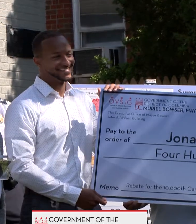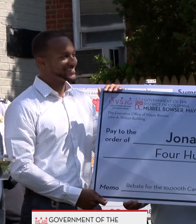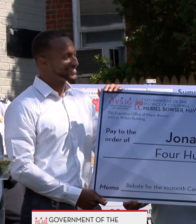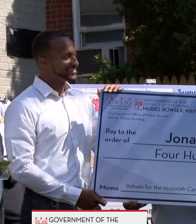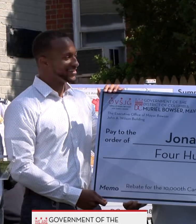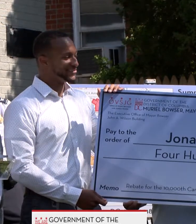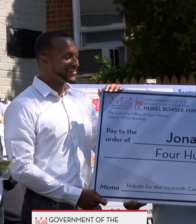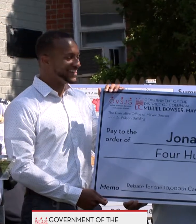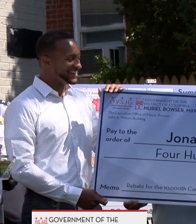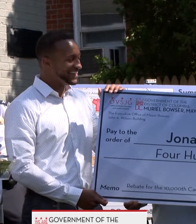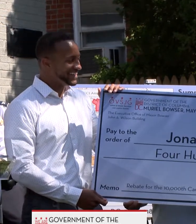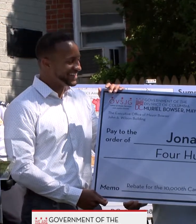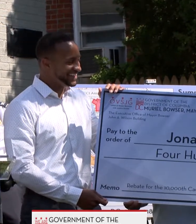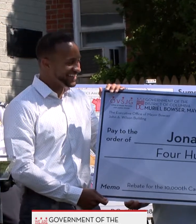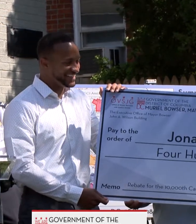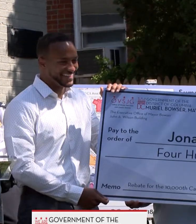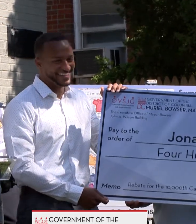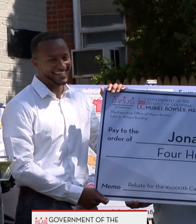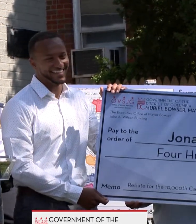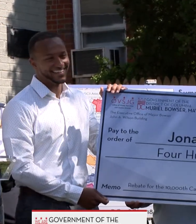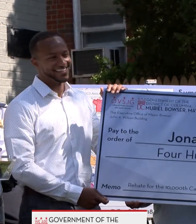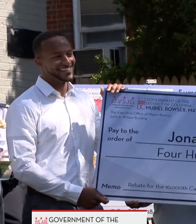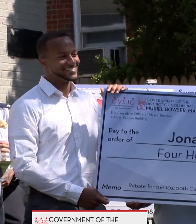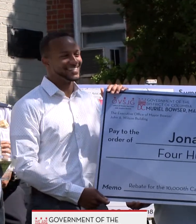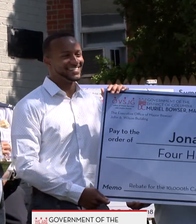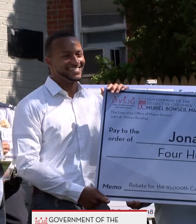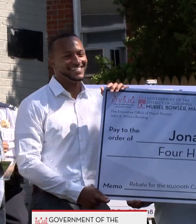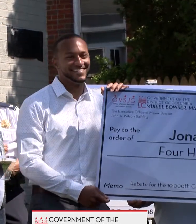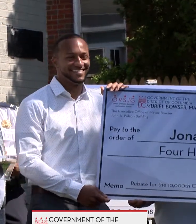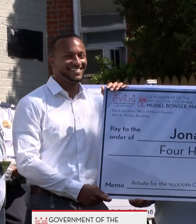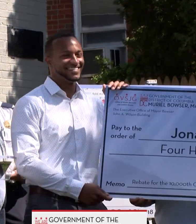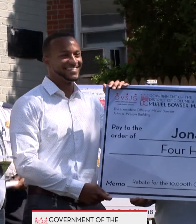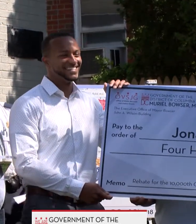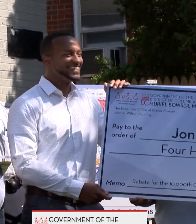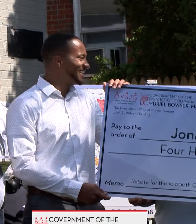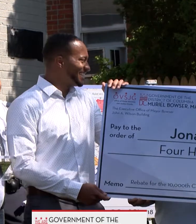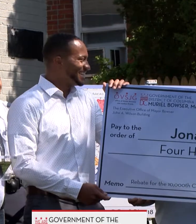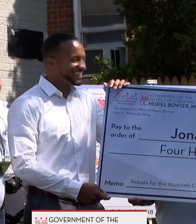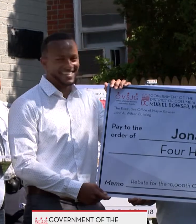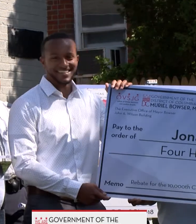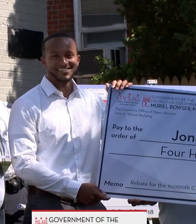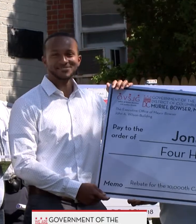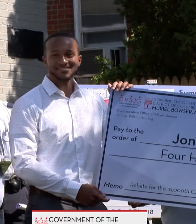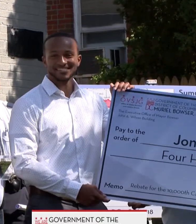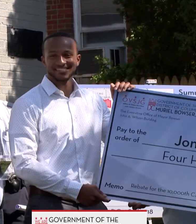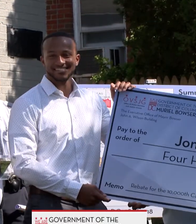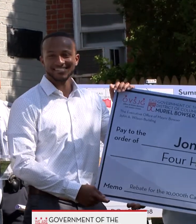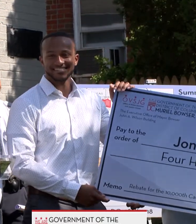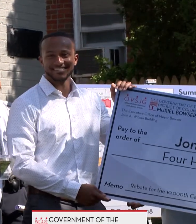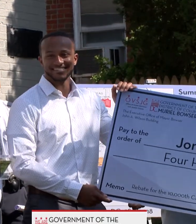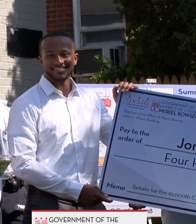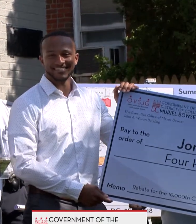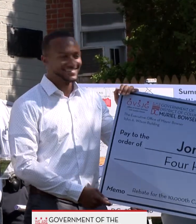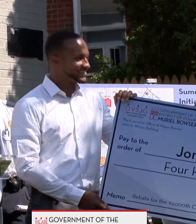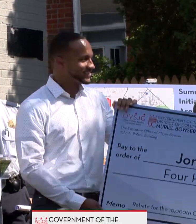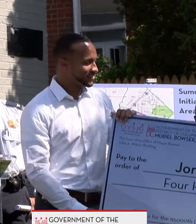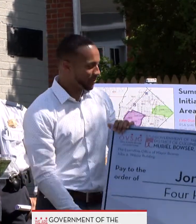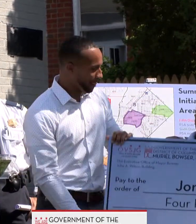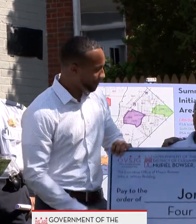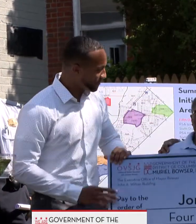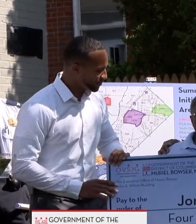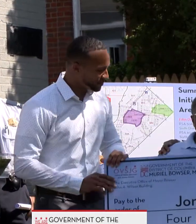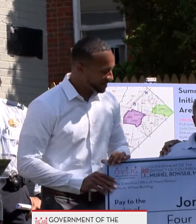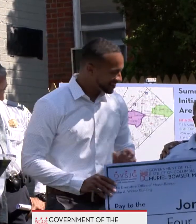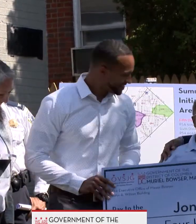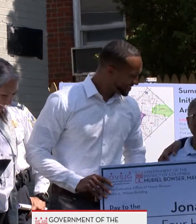Don't spend it all in one place. Right. That's gone. All right, straight ahead, straight ahead. It's gone. Hold up, we gotta let Miss